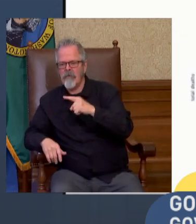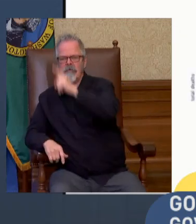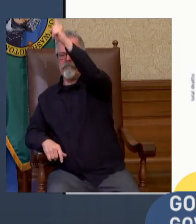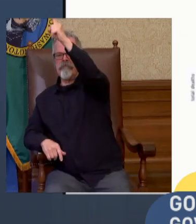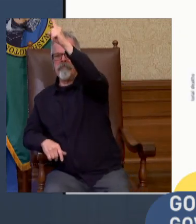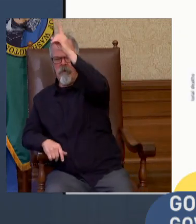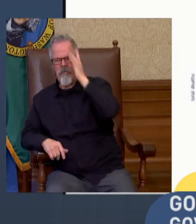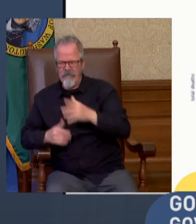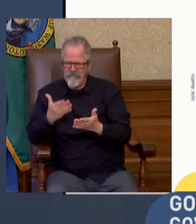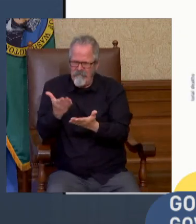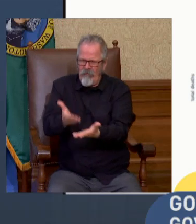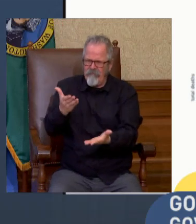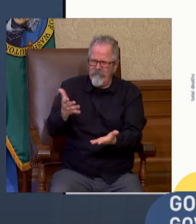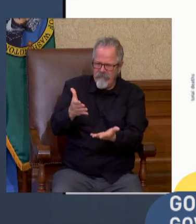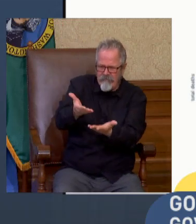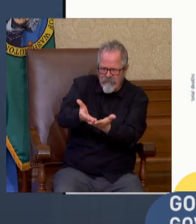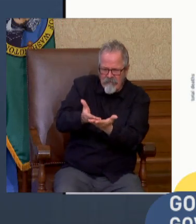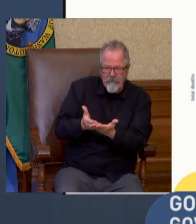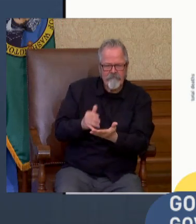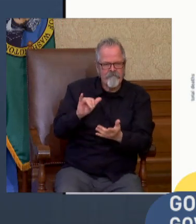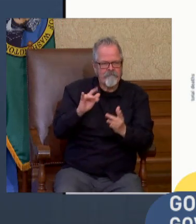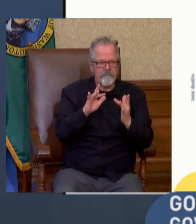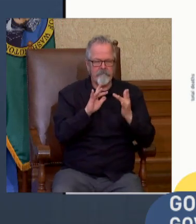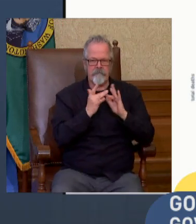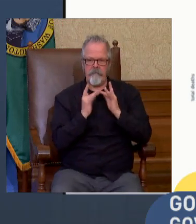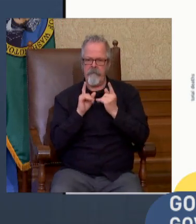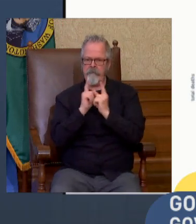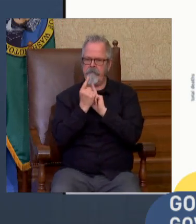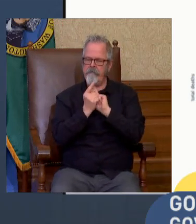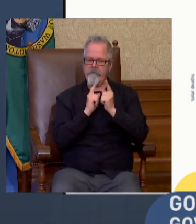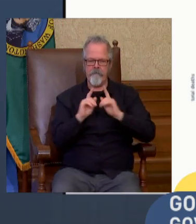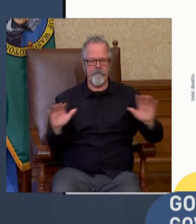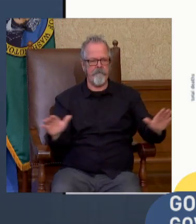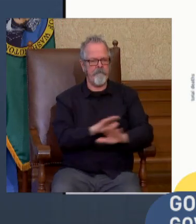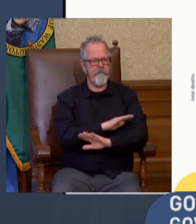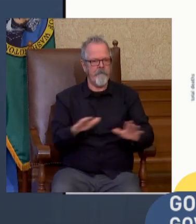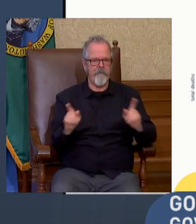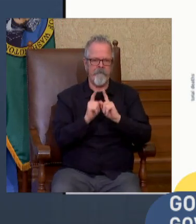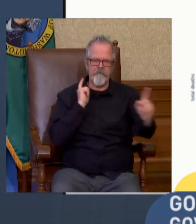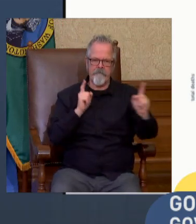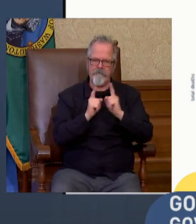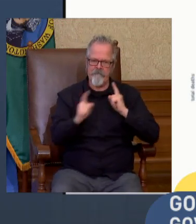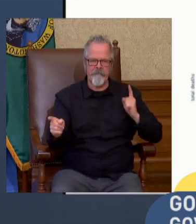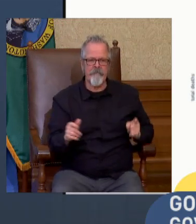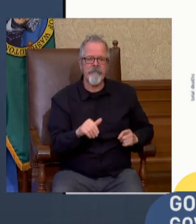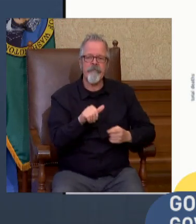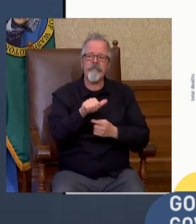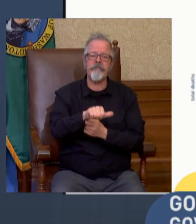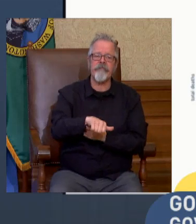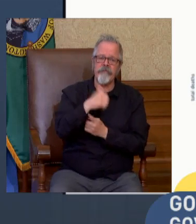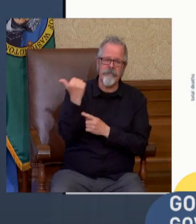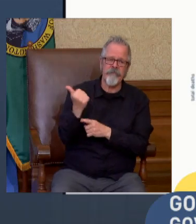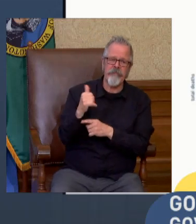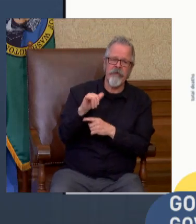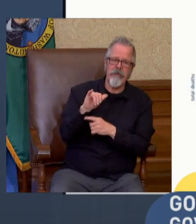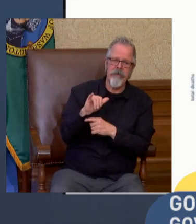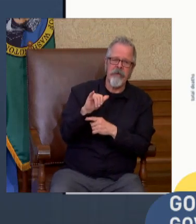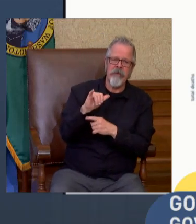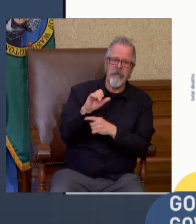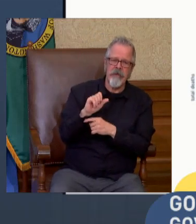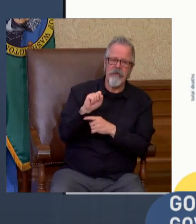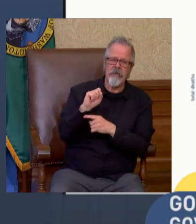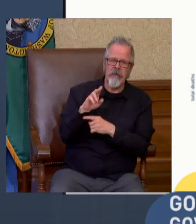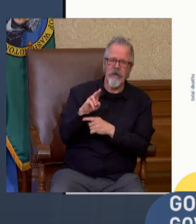Youyang Gu, he's with MIT, again has some projections going forward. If you look at the projections of their